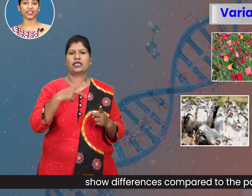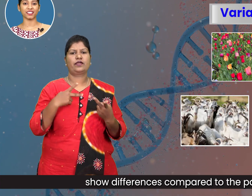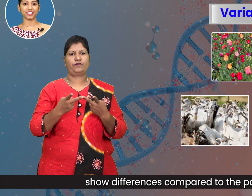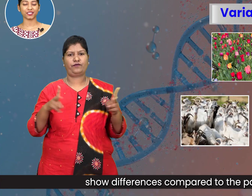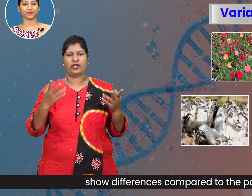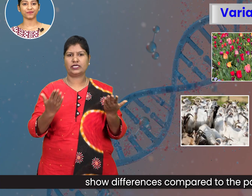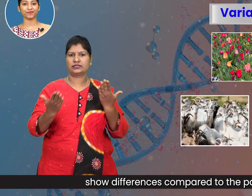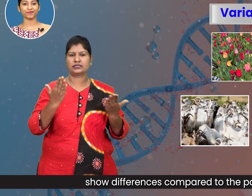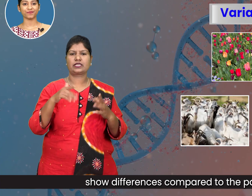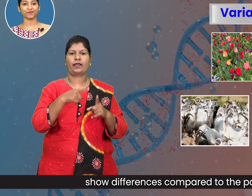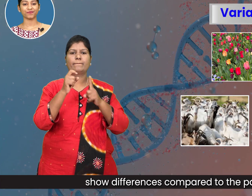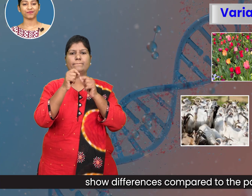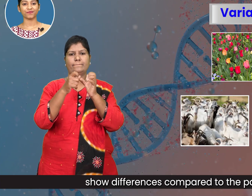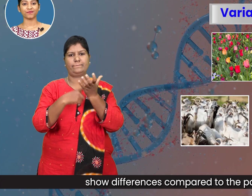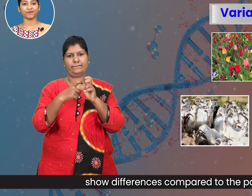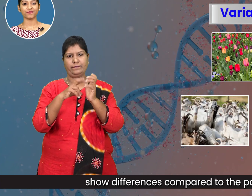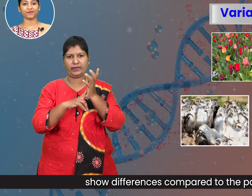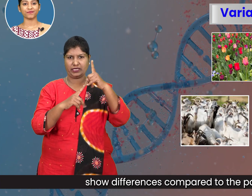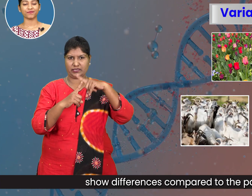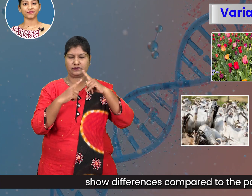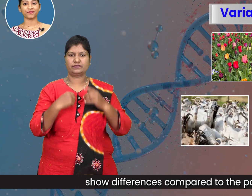to the parent.